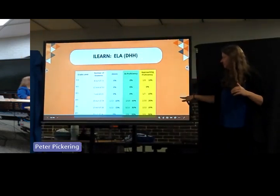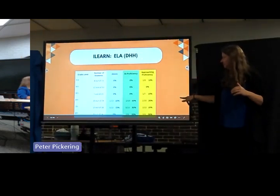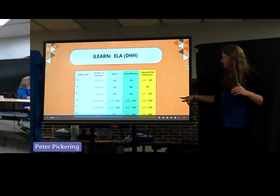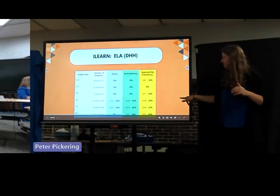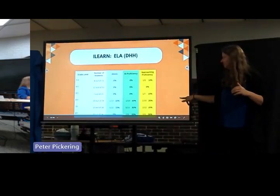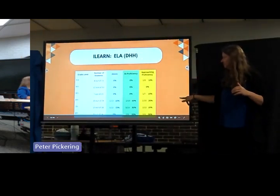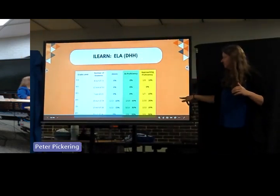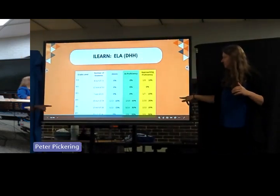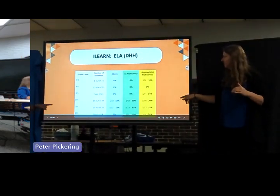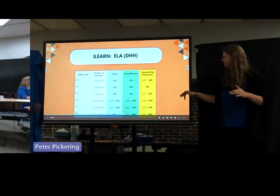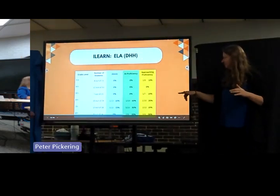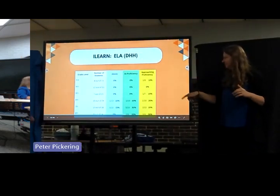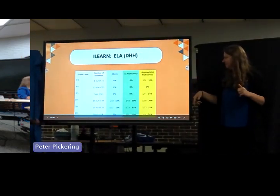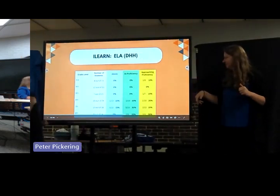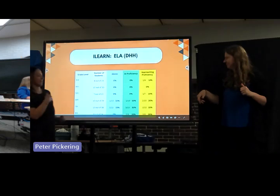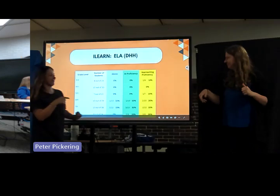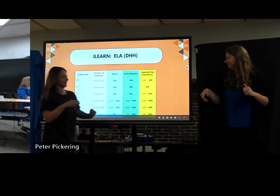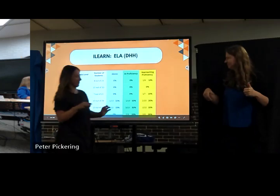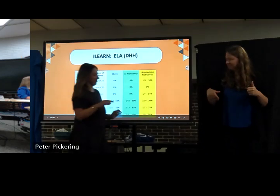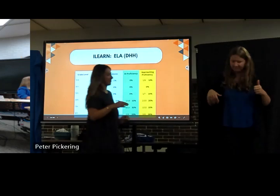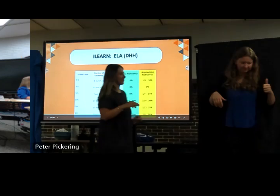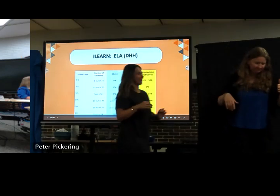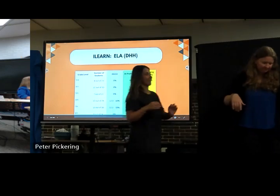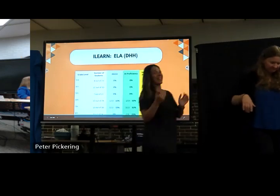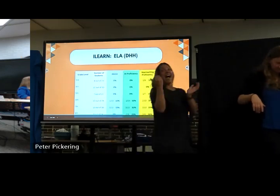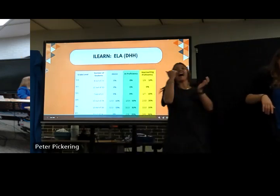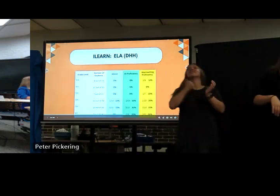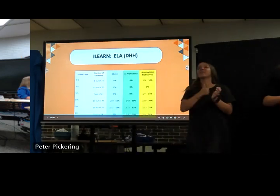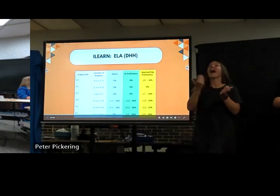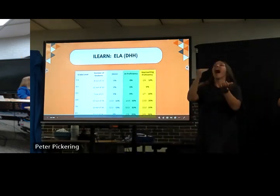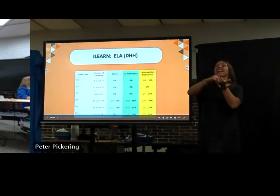Did you want me to move forward a slide? Okay.